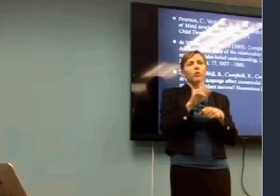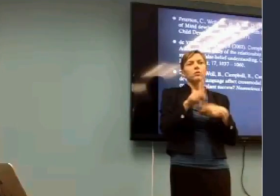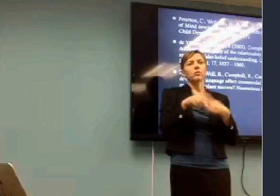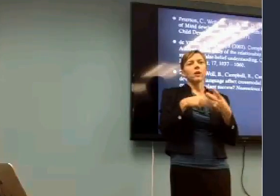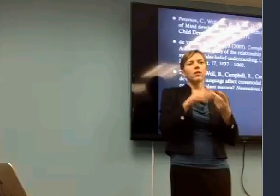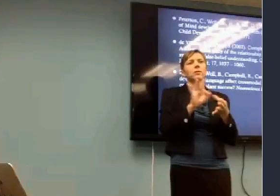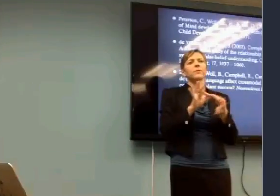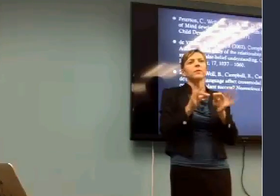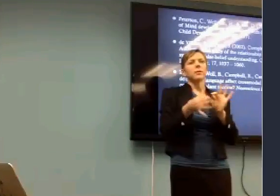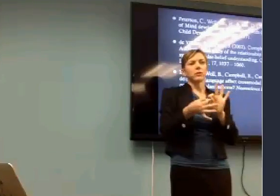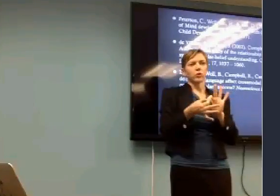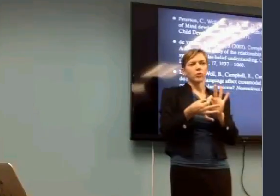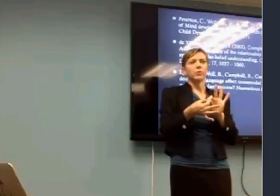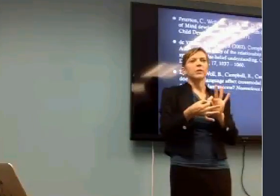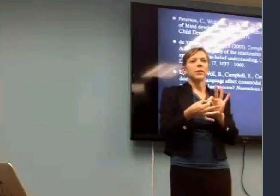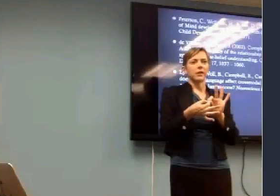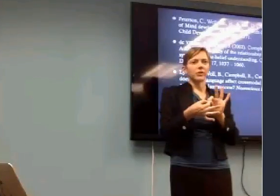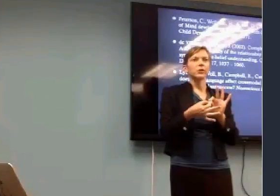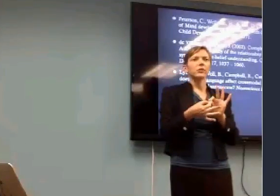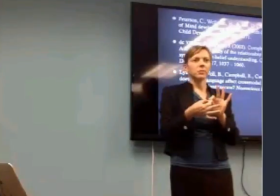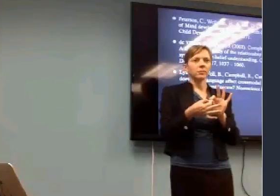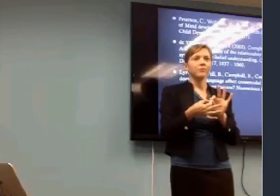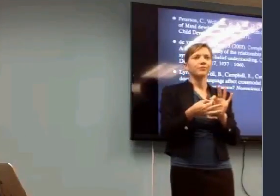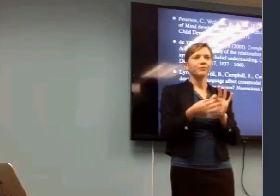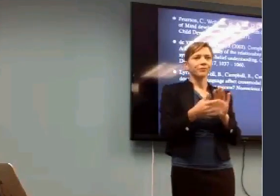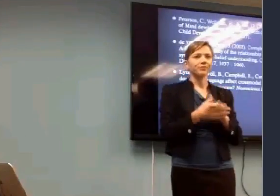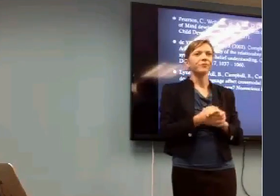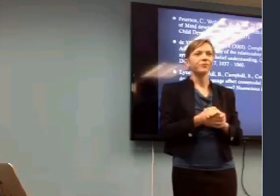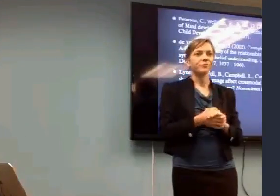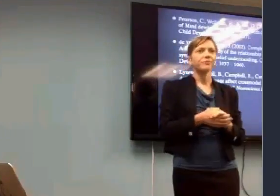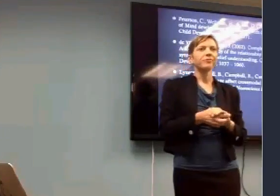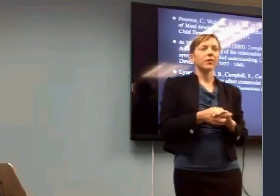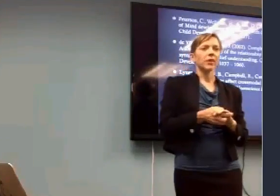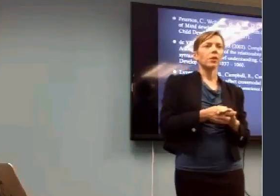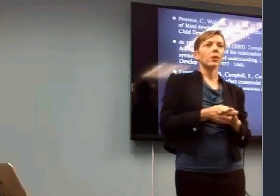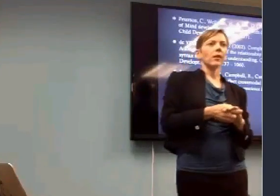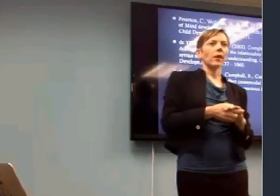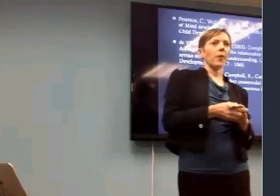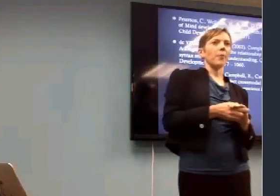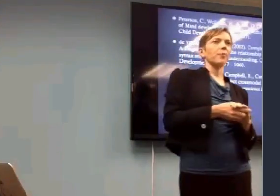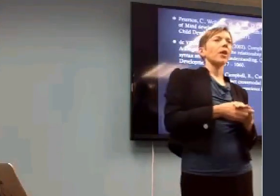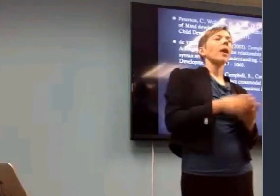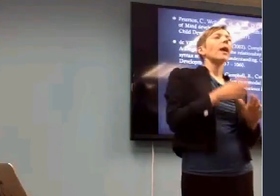But it is premature to make these types of interpretations simply on correlation.